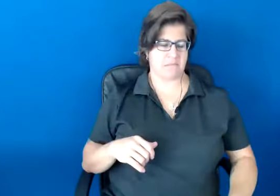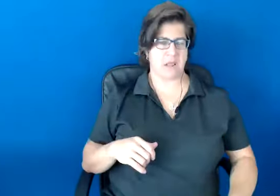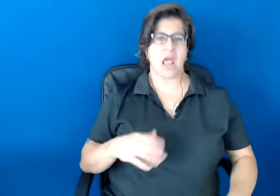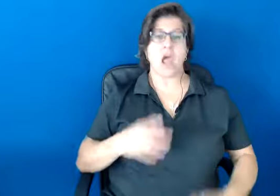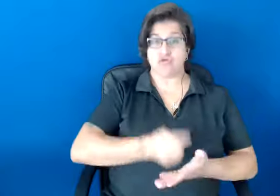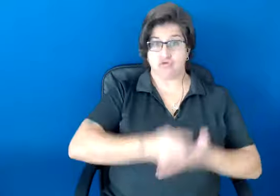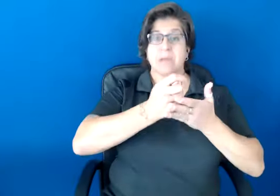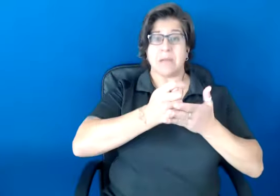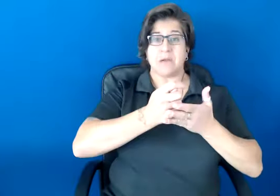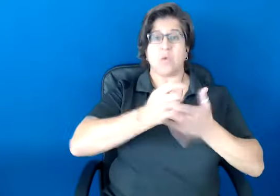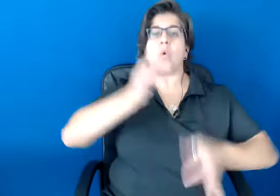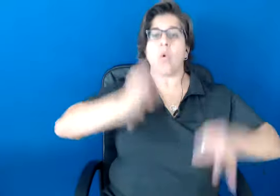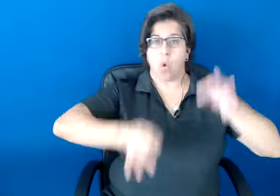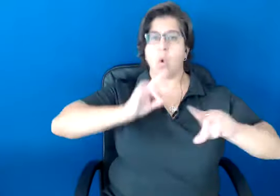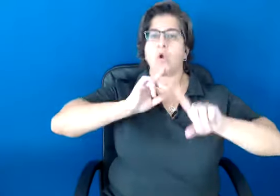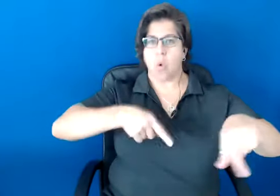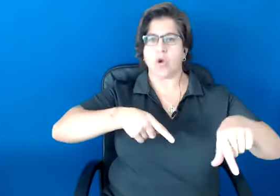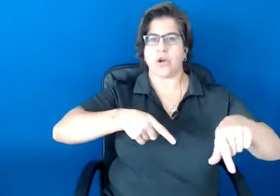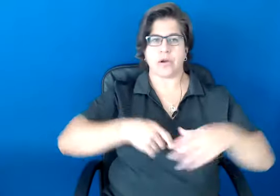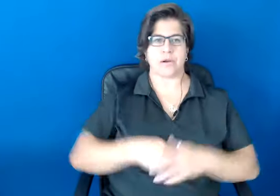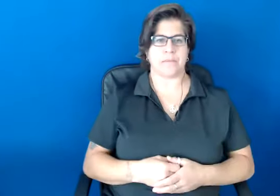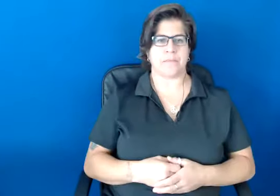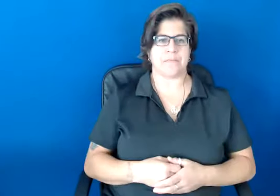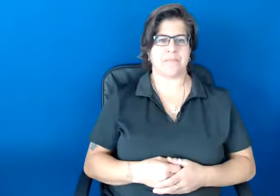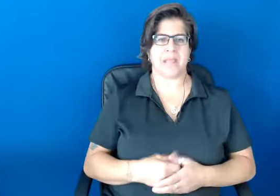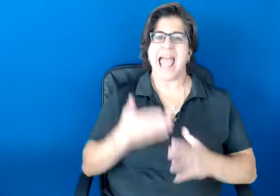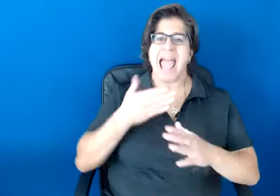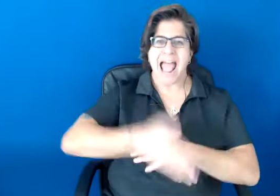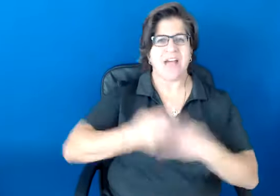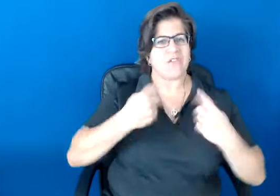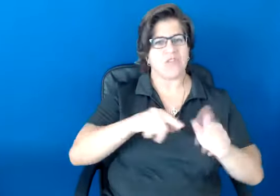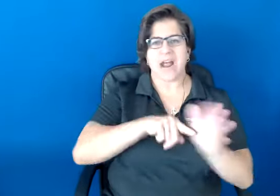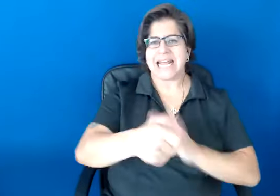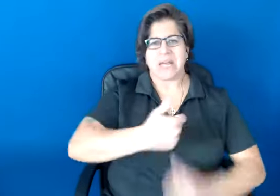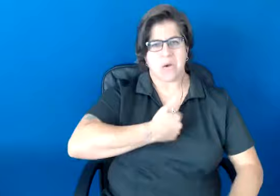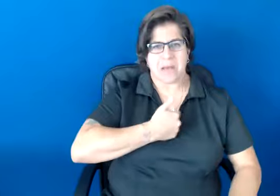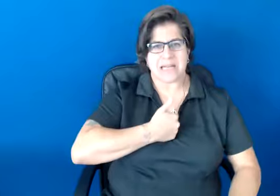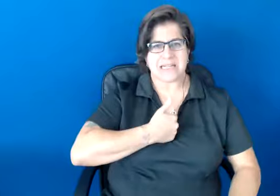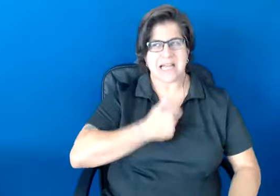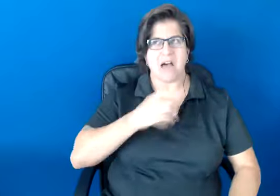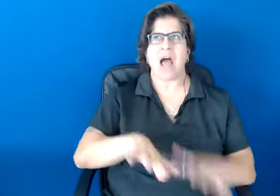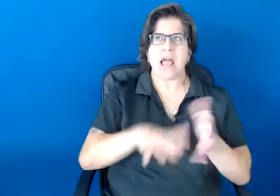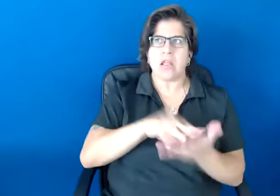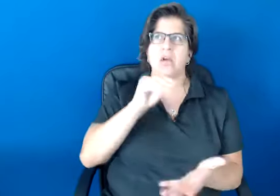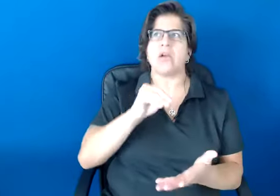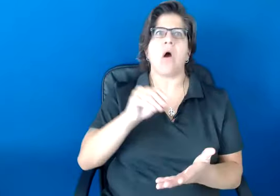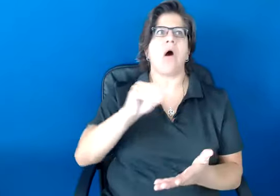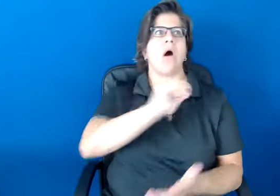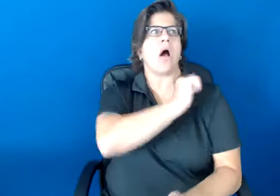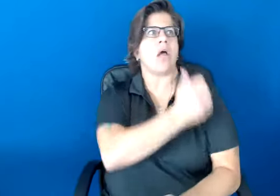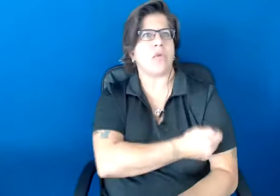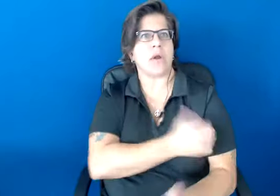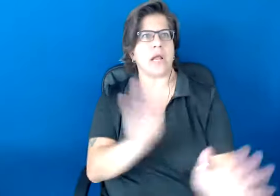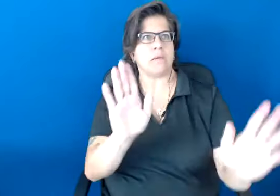ended up after that suicide attempt, you get the attention of the authorities, and I was put on